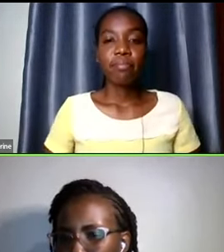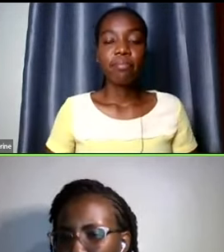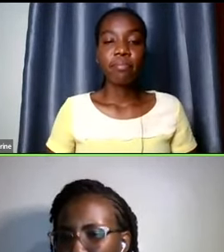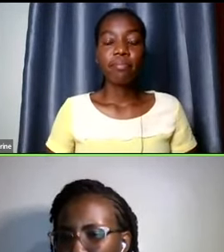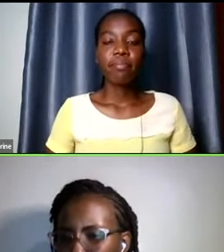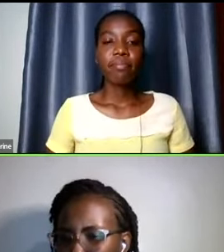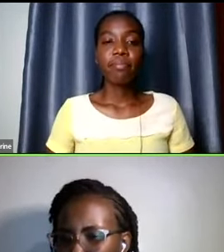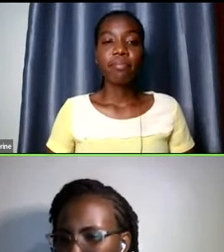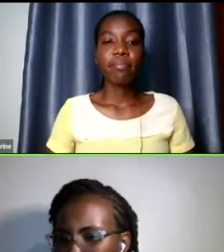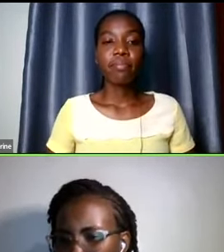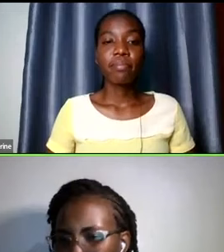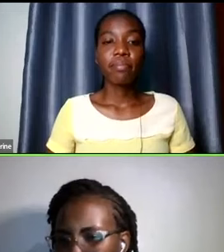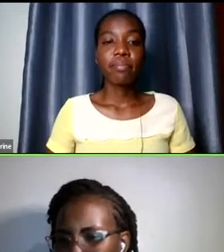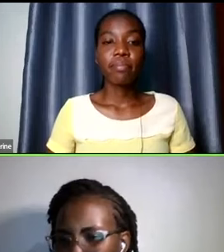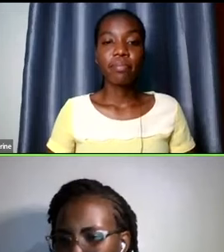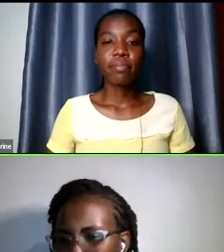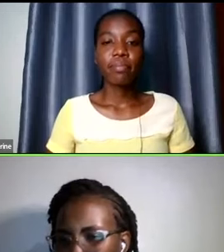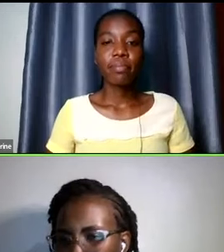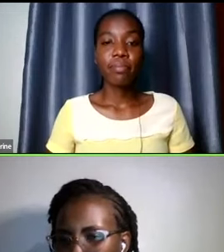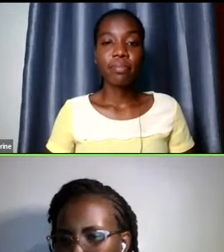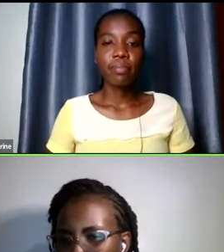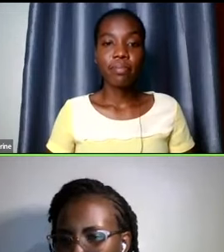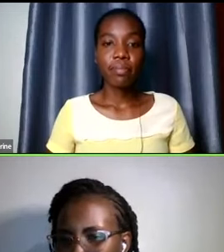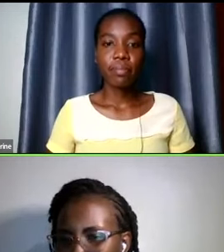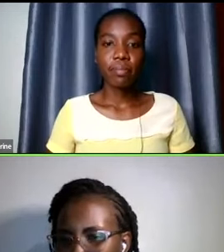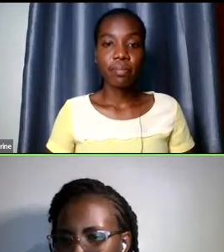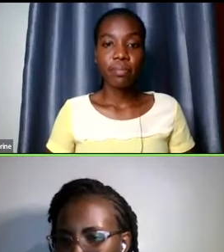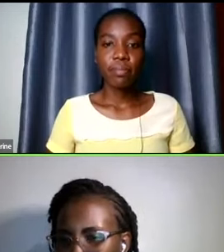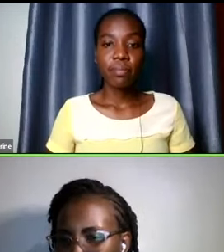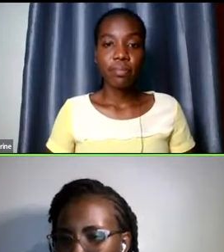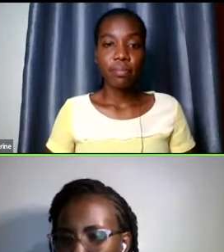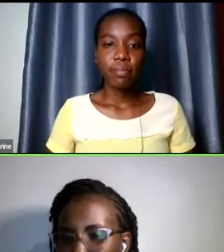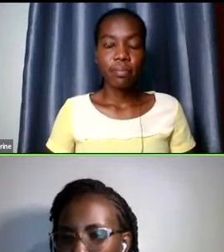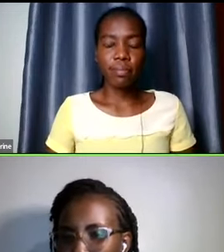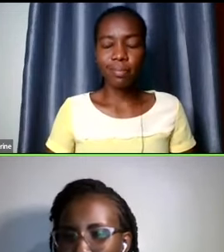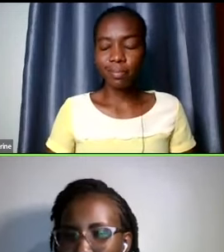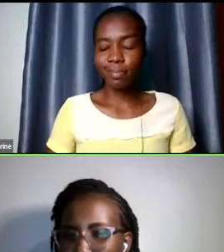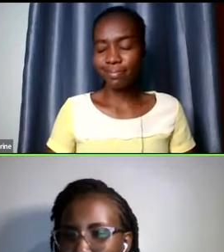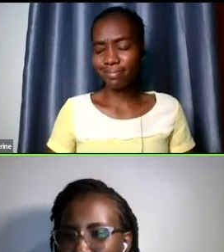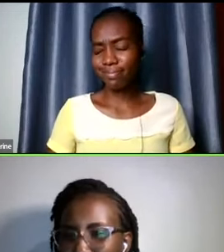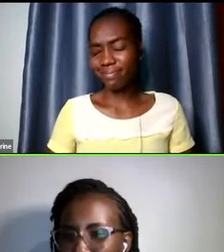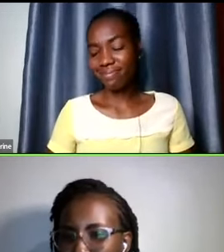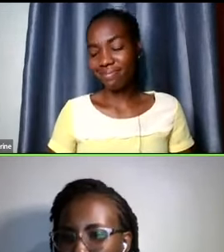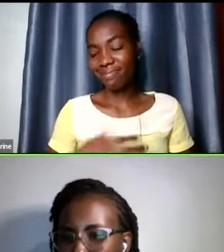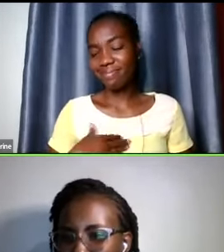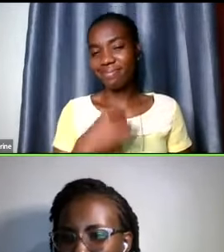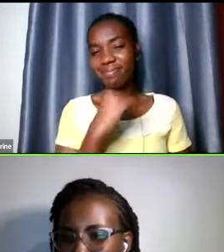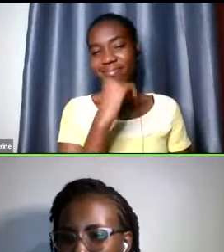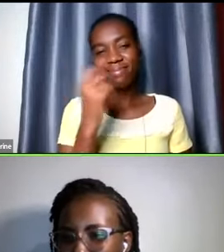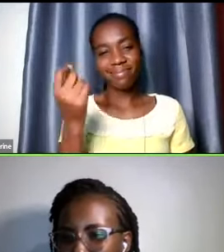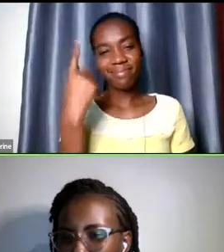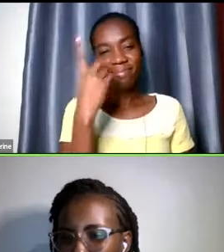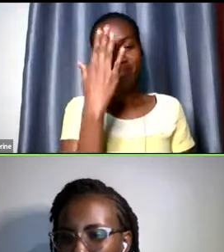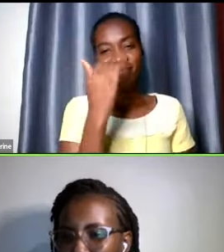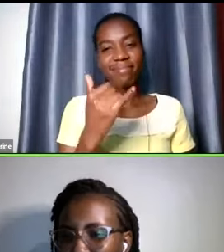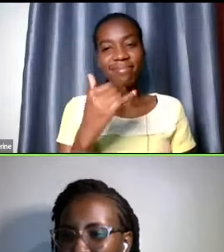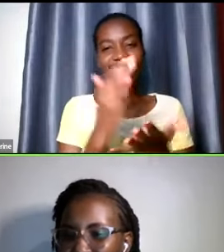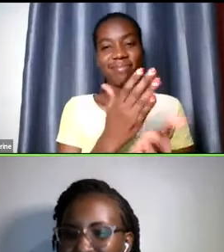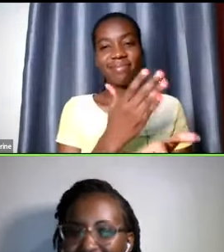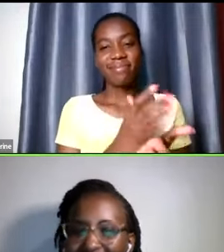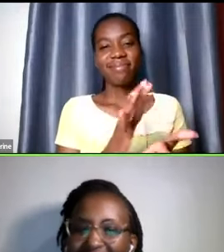what are we sharing exactly on your email addresses, my people? I don't know. I don't know why you're putting, what are we sharing on